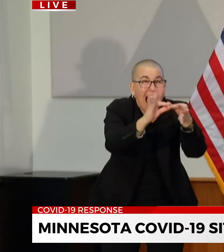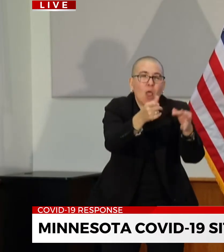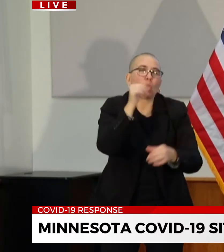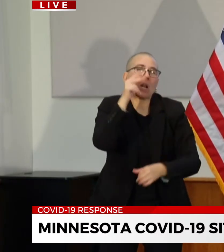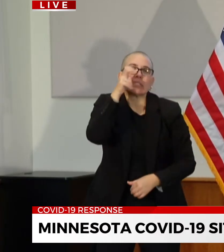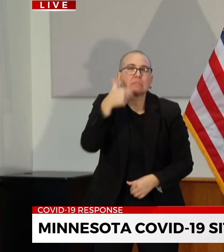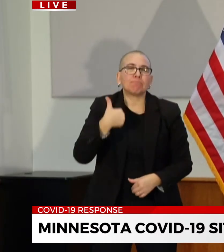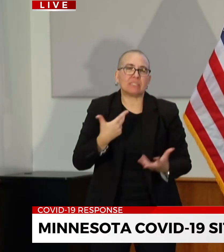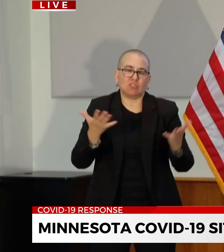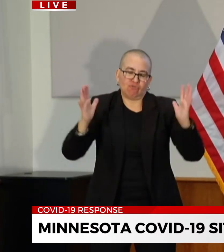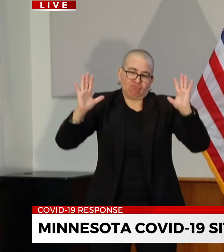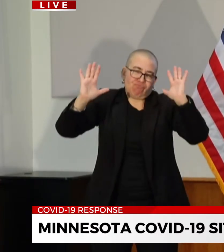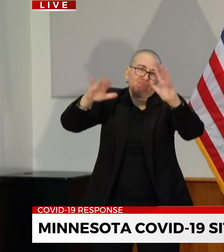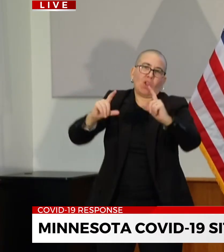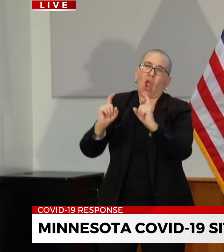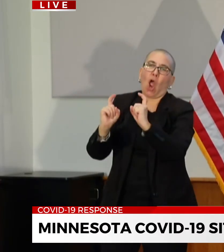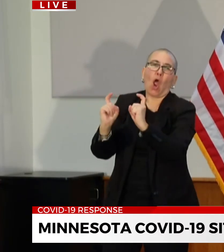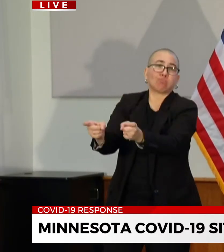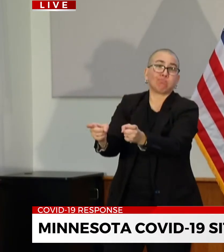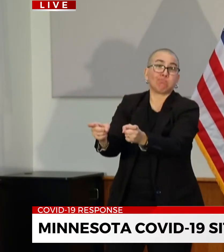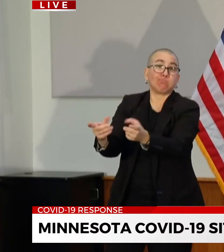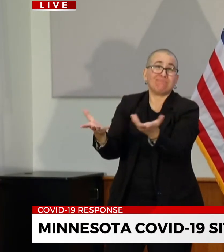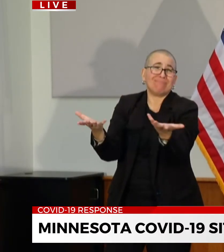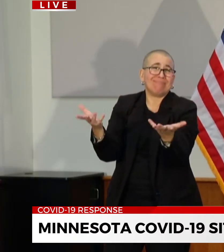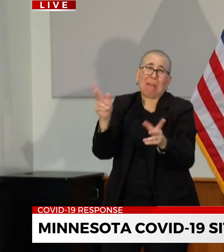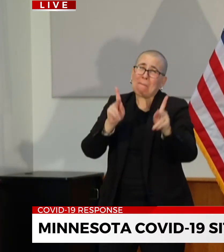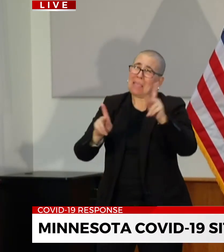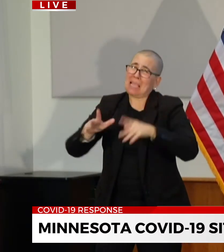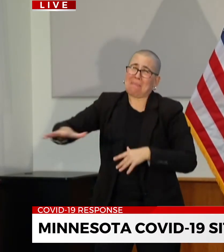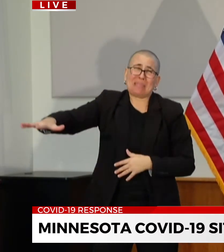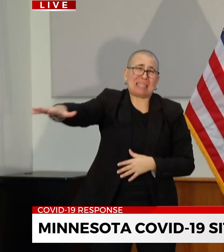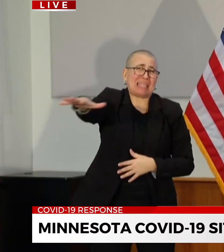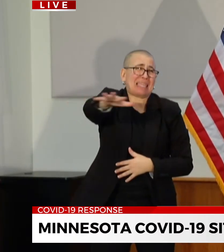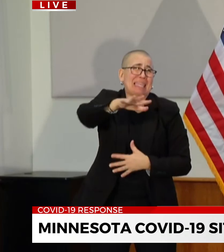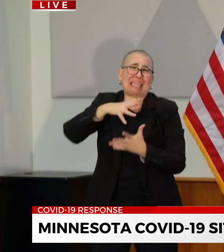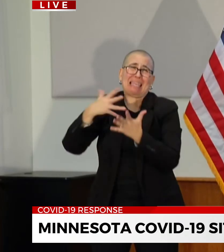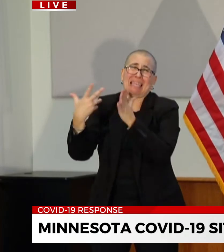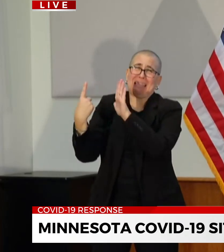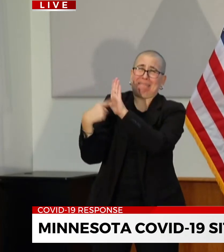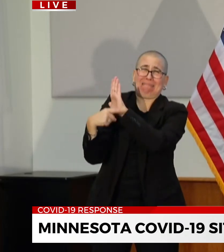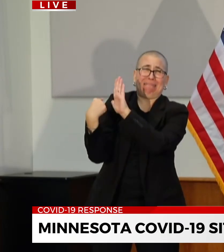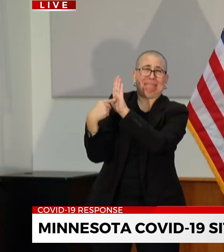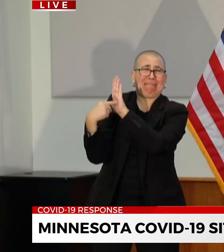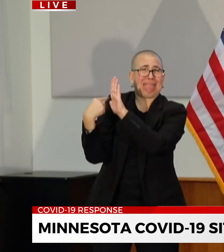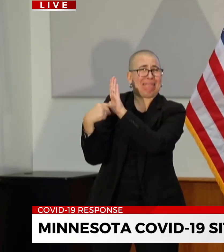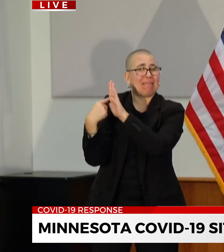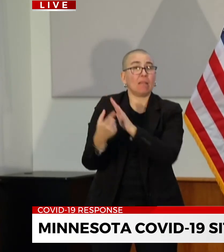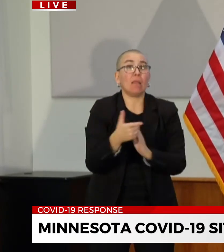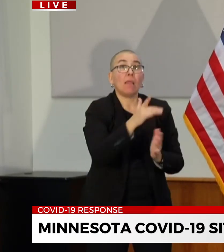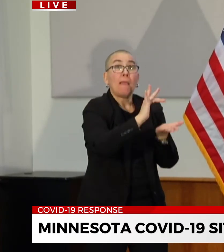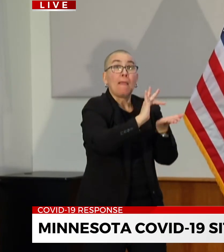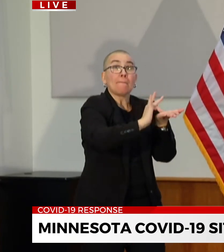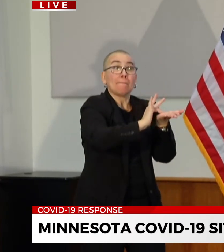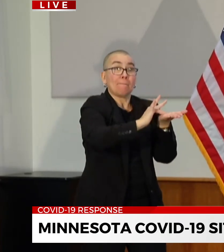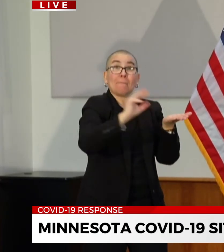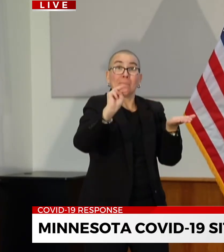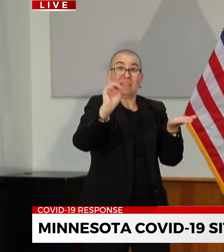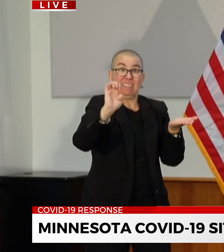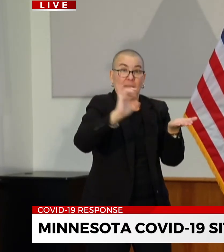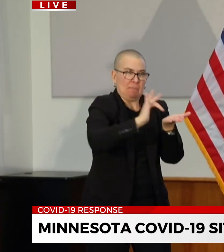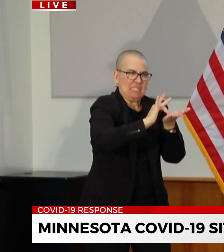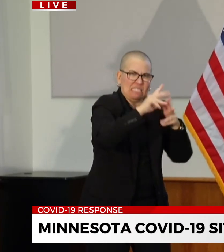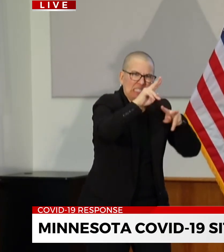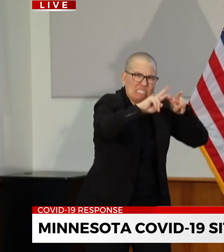watched this. There's a whole cottage industry around this that, medical examiners are falsifying certificates around why people died.